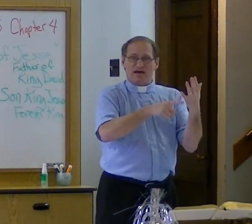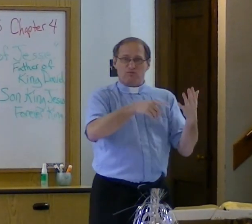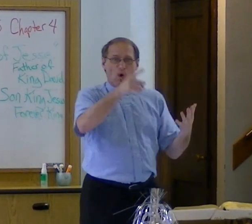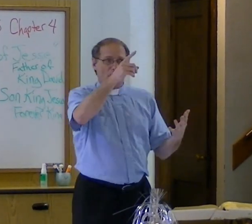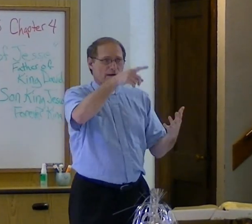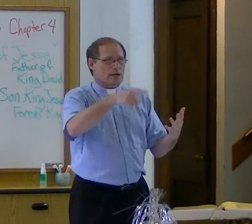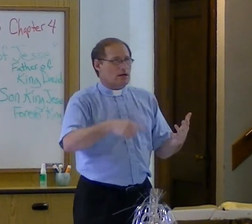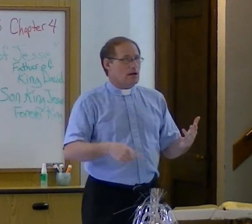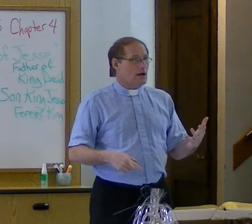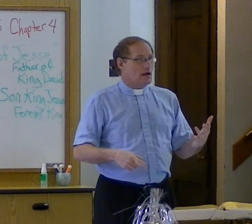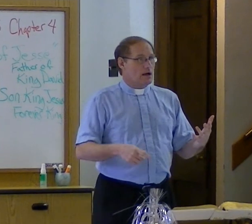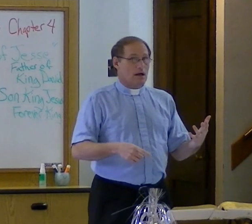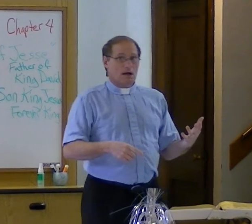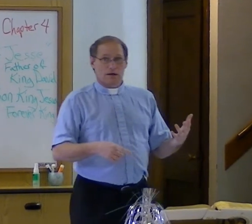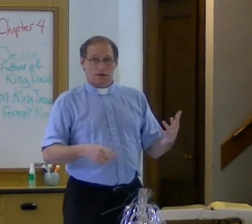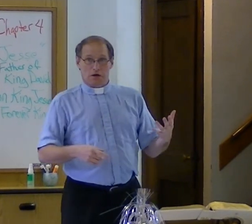fifth one,